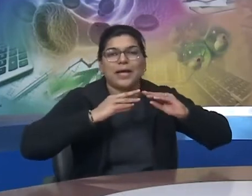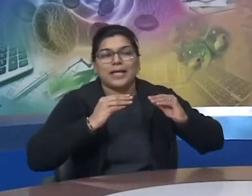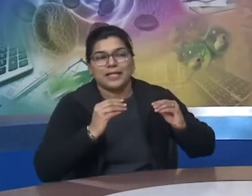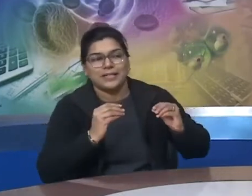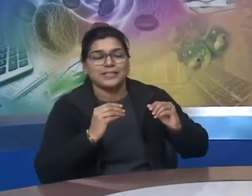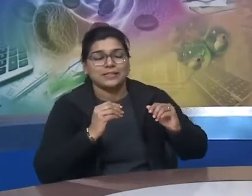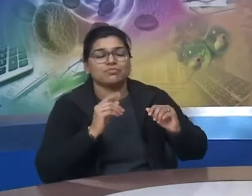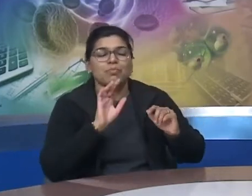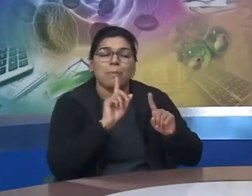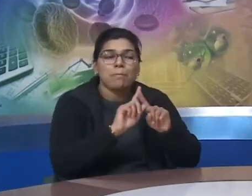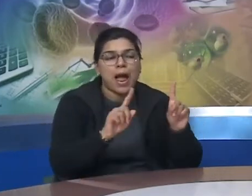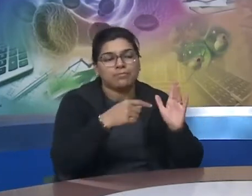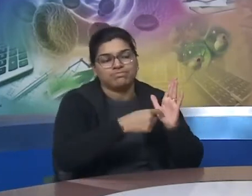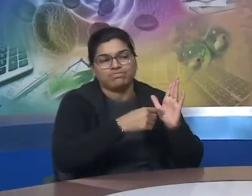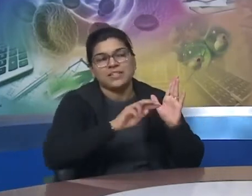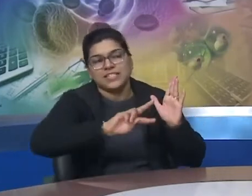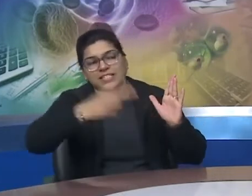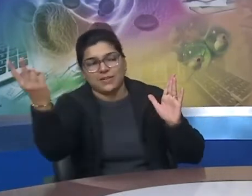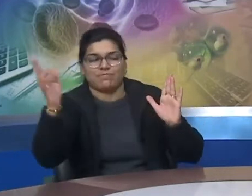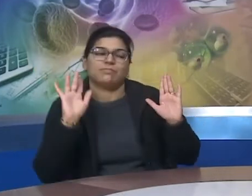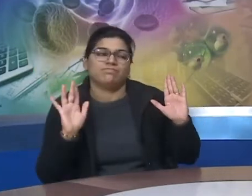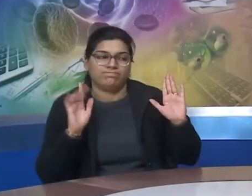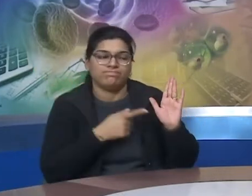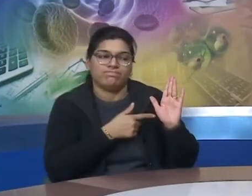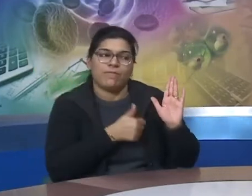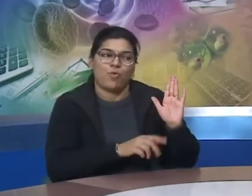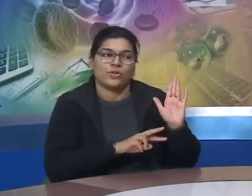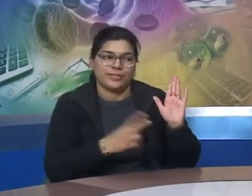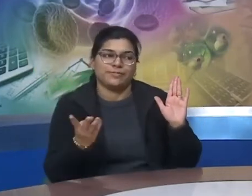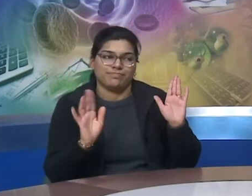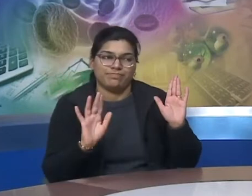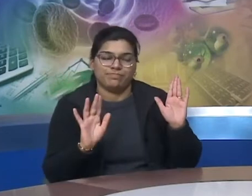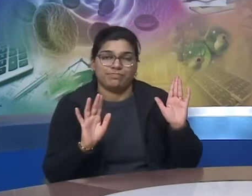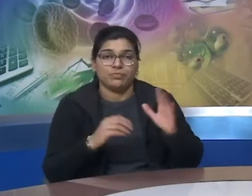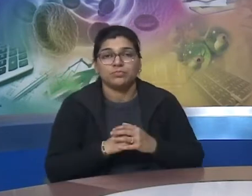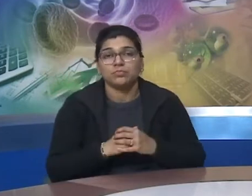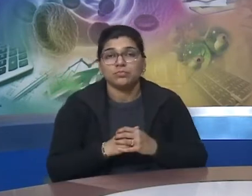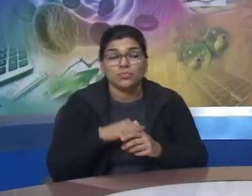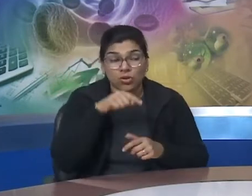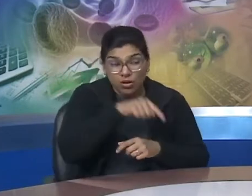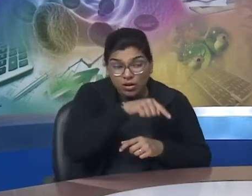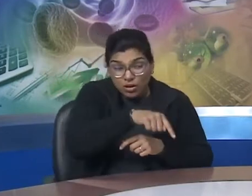Weakly. But that's different.